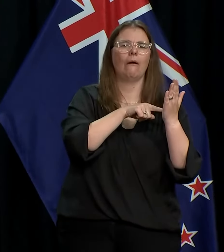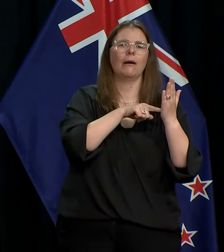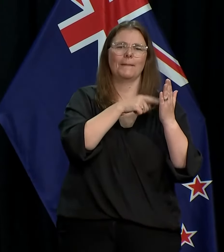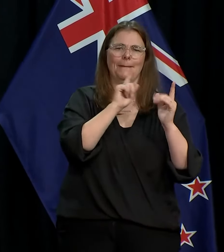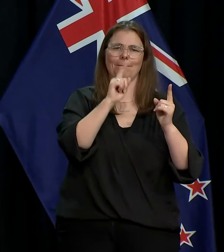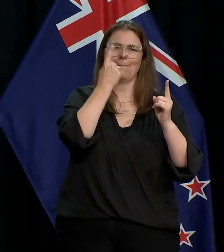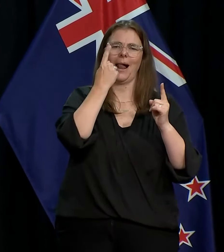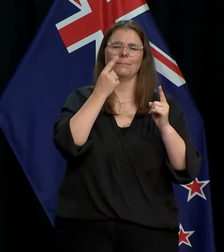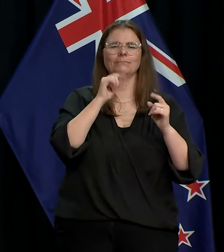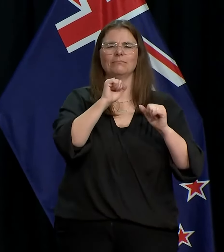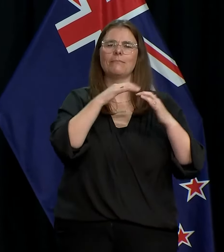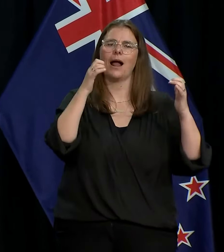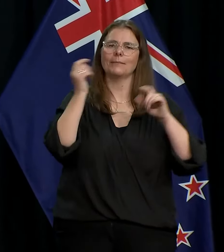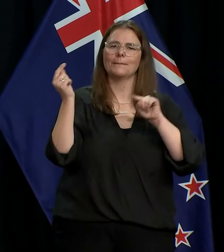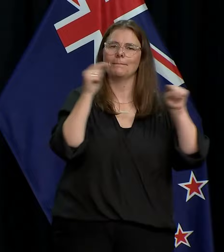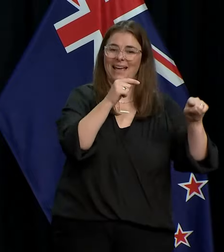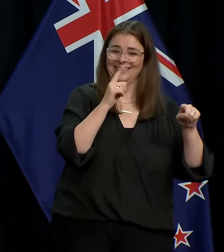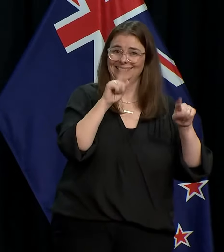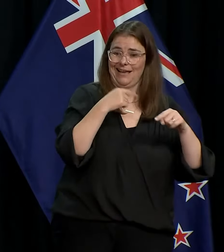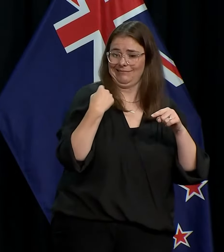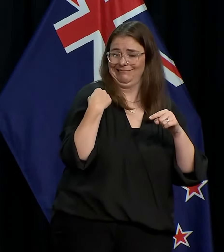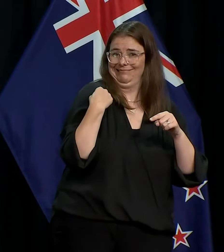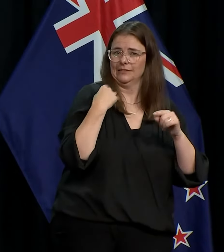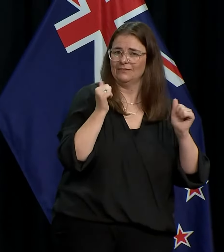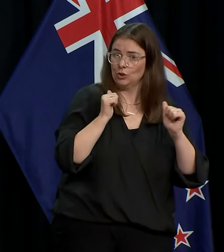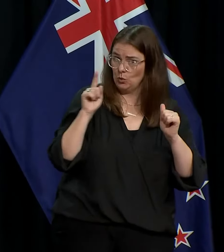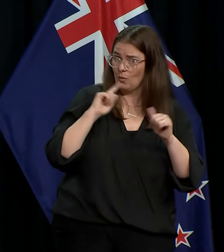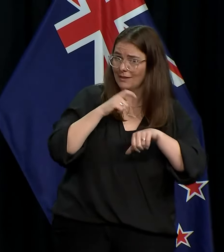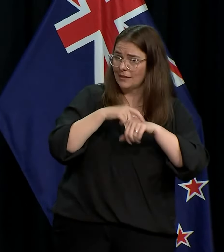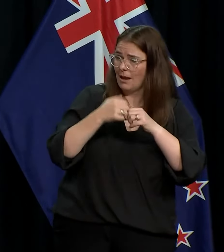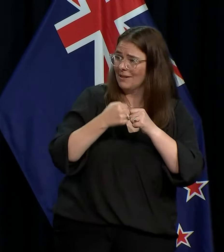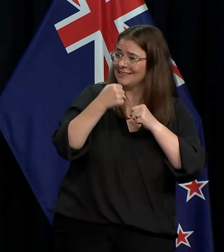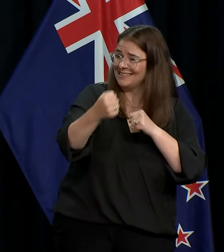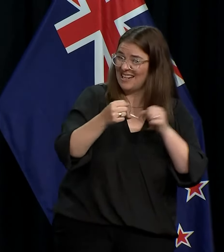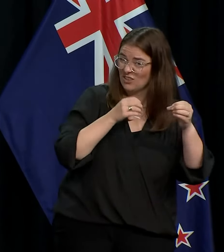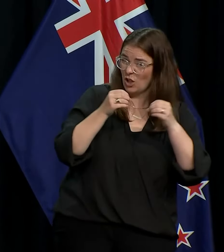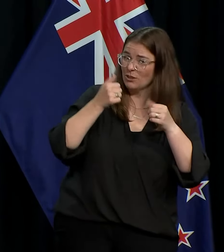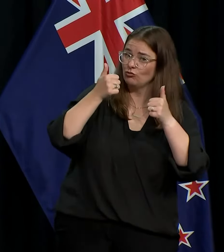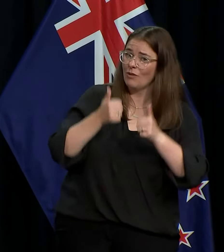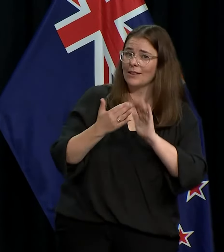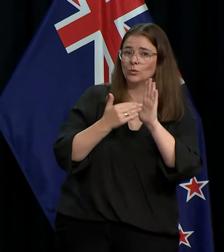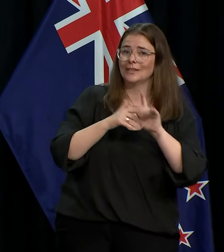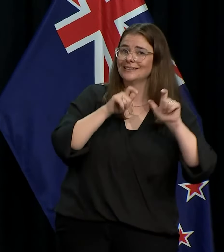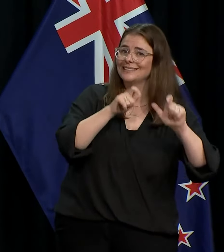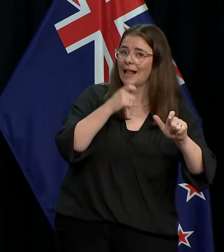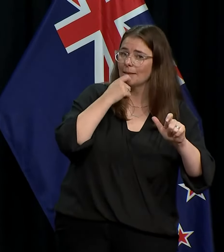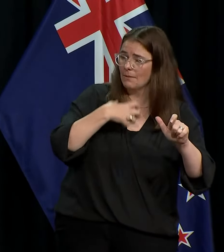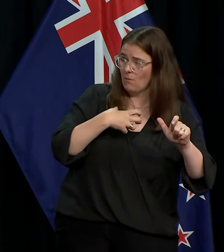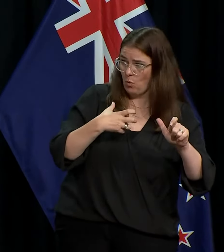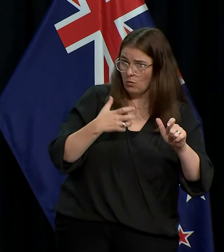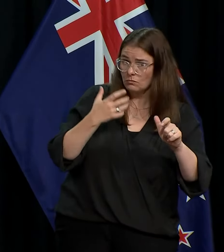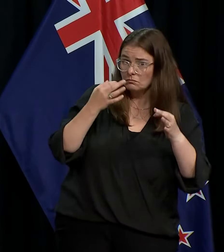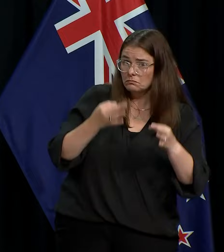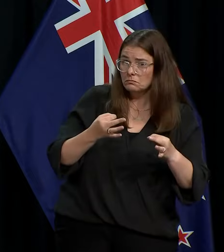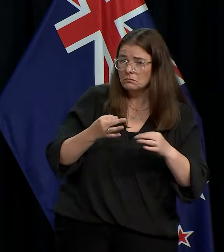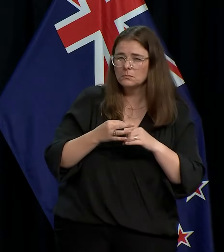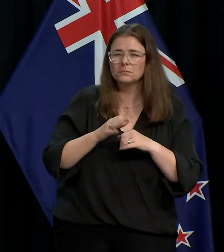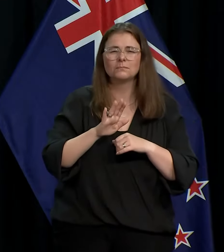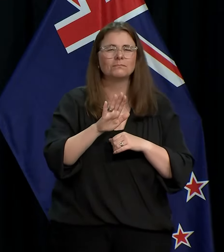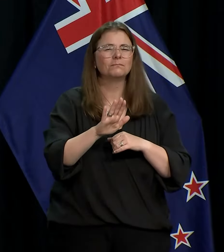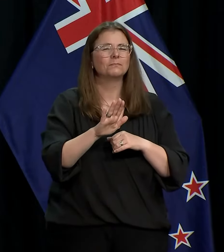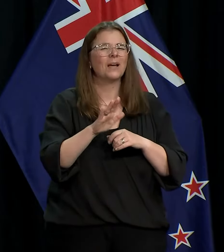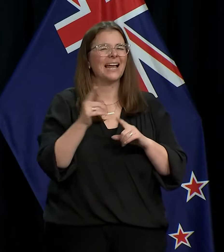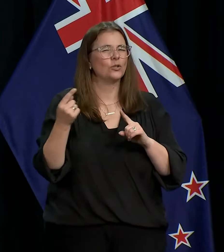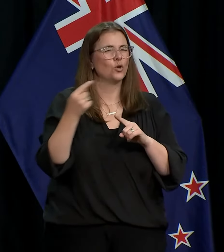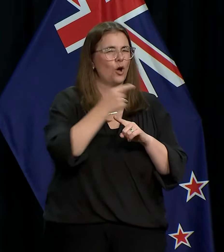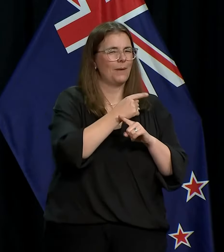just come back. Are you looking at extending it? Have the Solomons expressed any desire for us to extend? I'd need to go and just